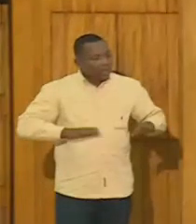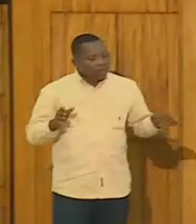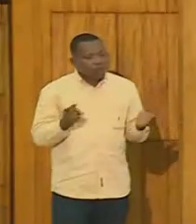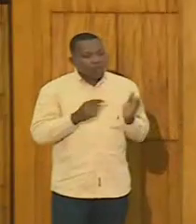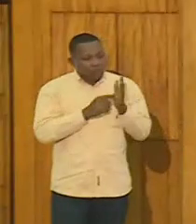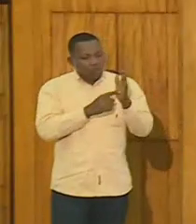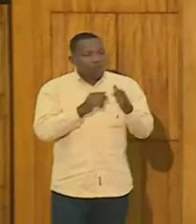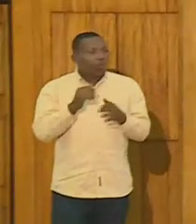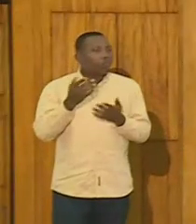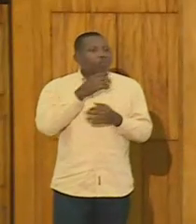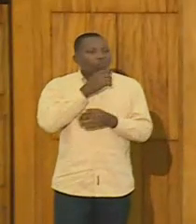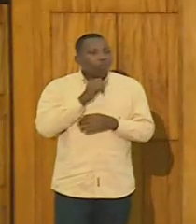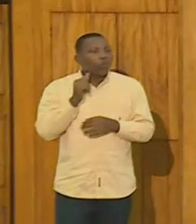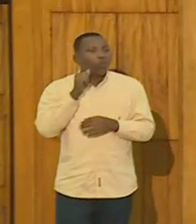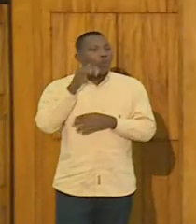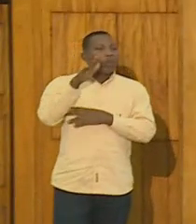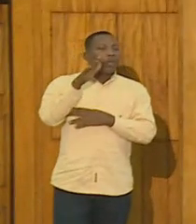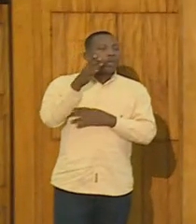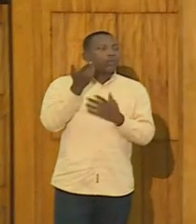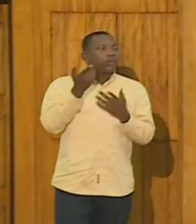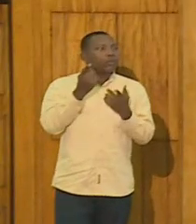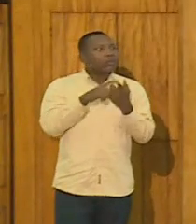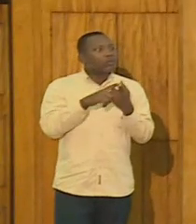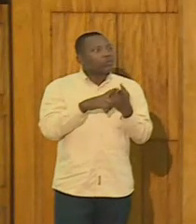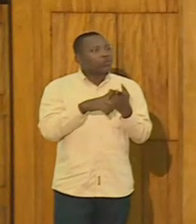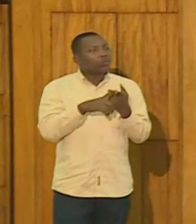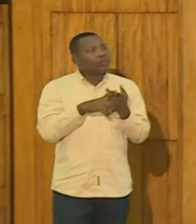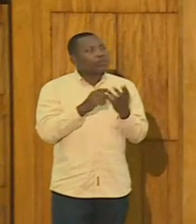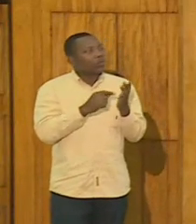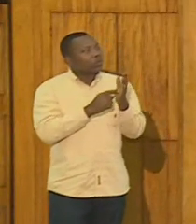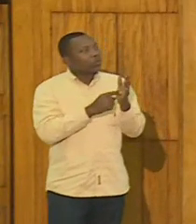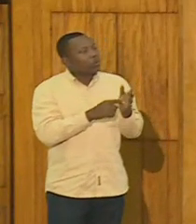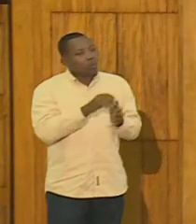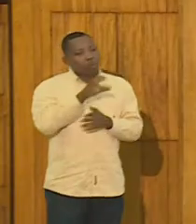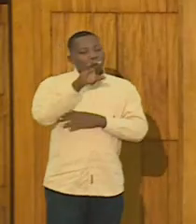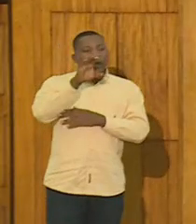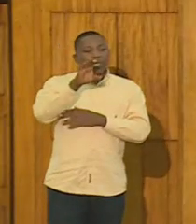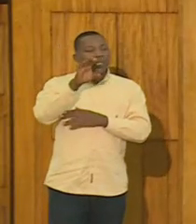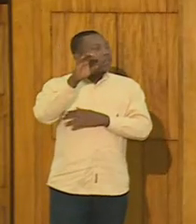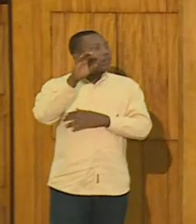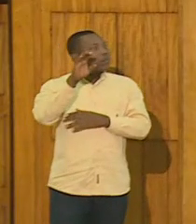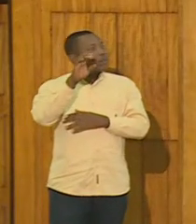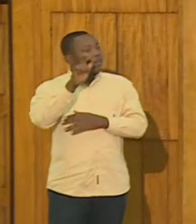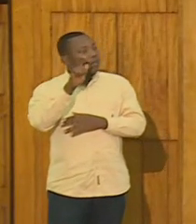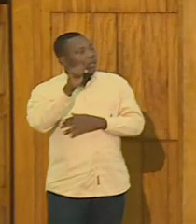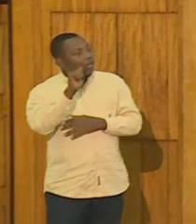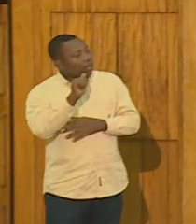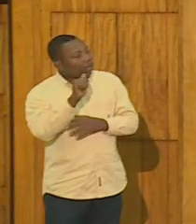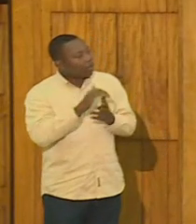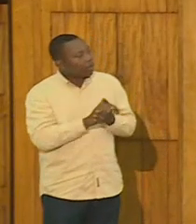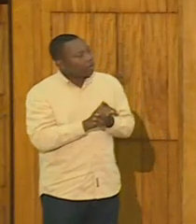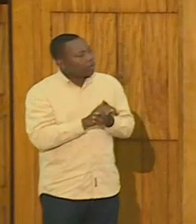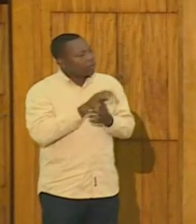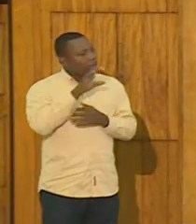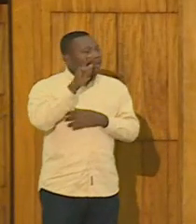women tended to prefer Kabele more so than the younger women. Did I read that correctly?